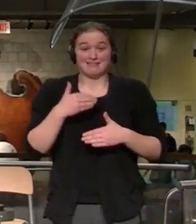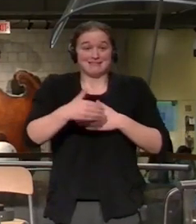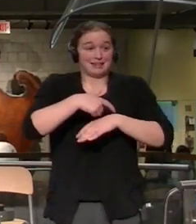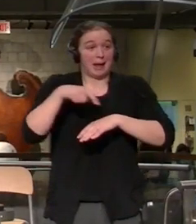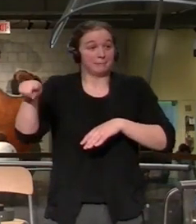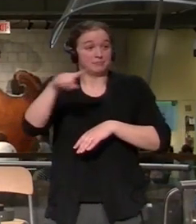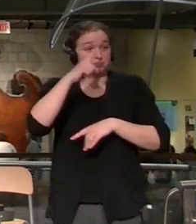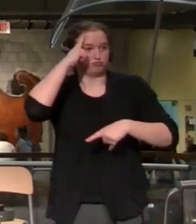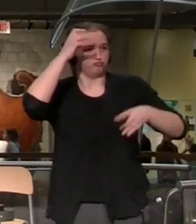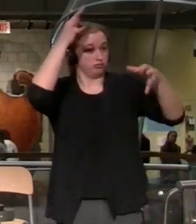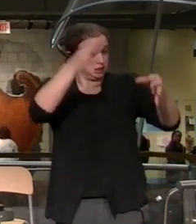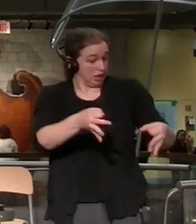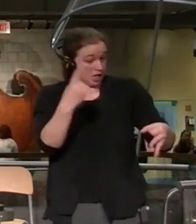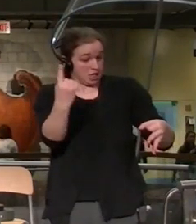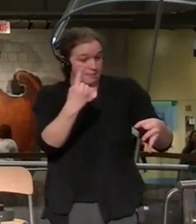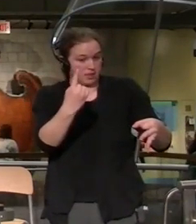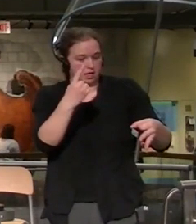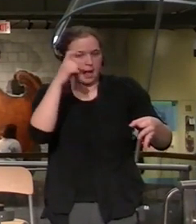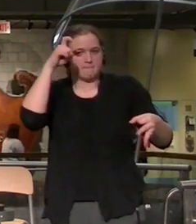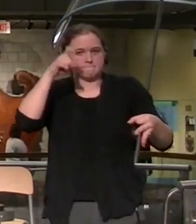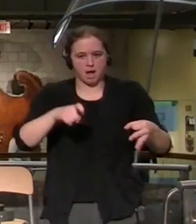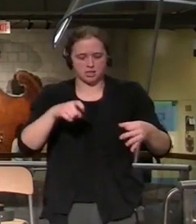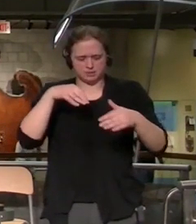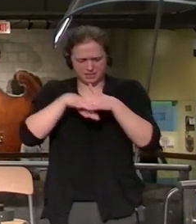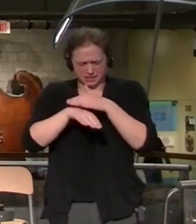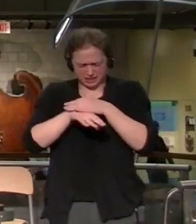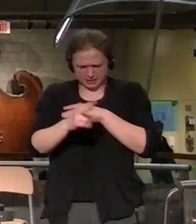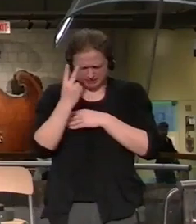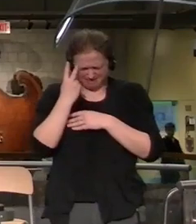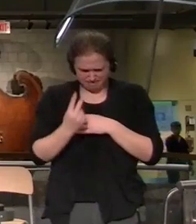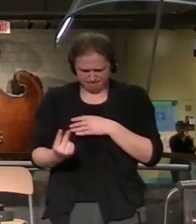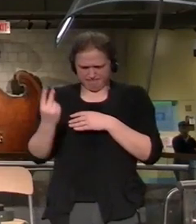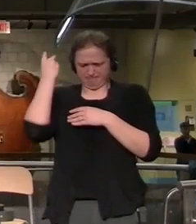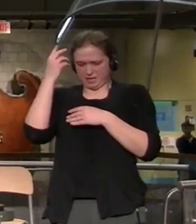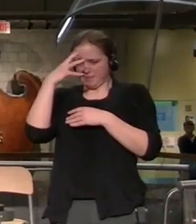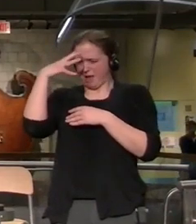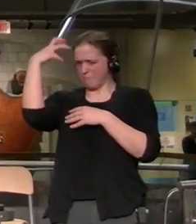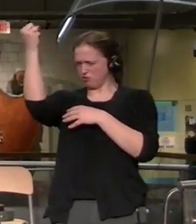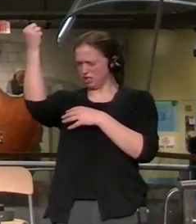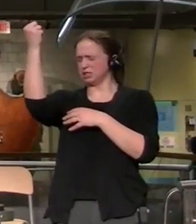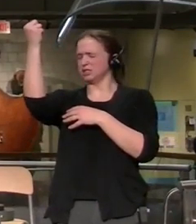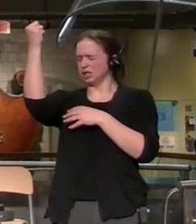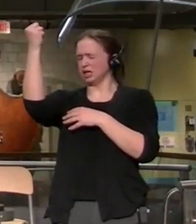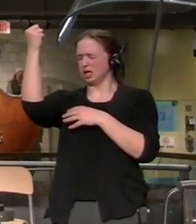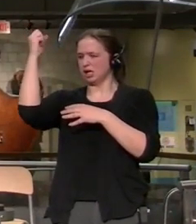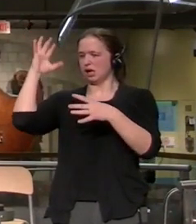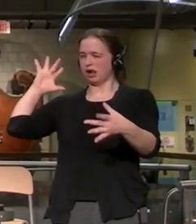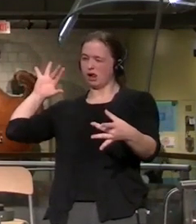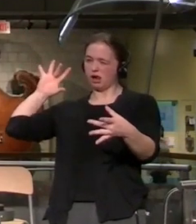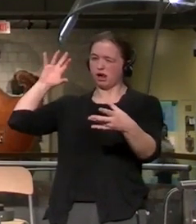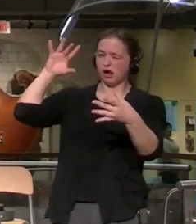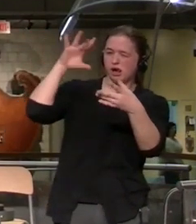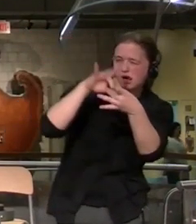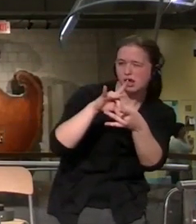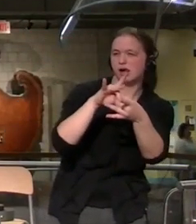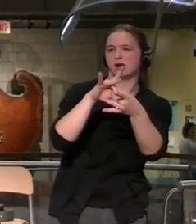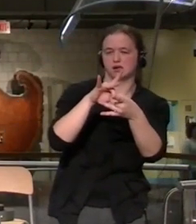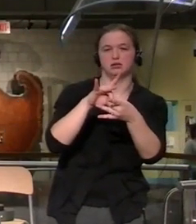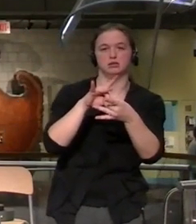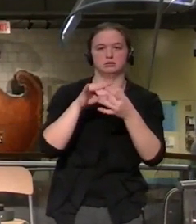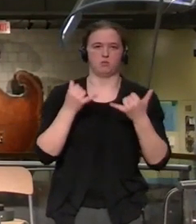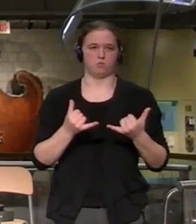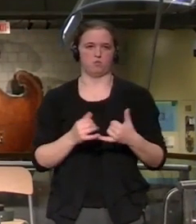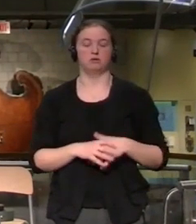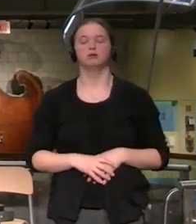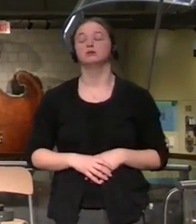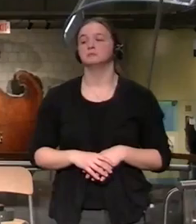successfully access the memories that you've created. So what we know, again, is as developmentally speaking,